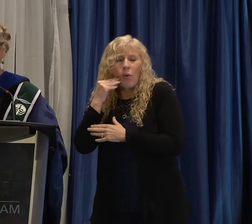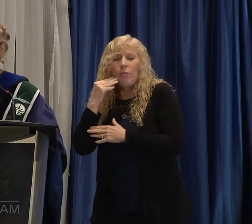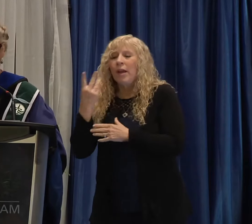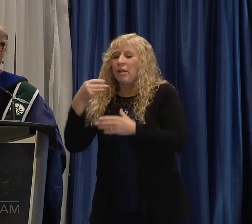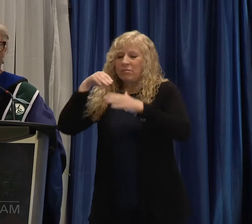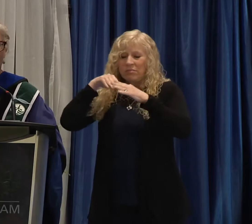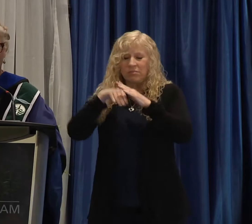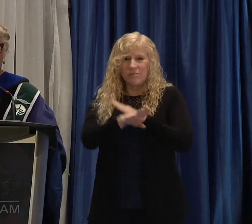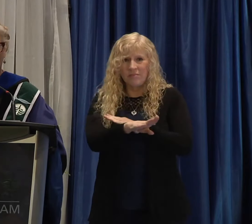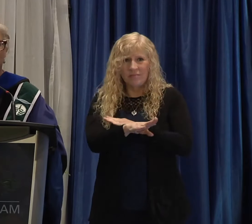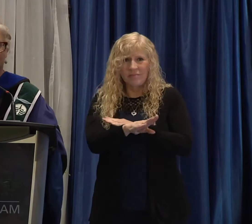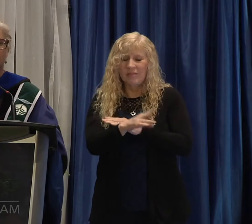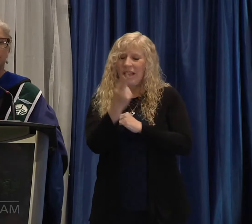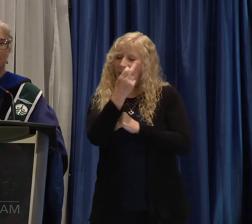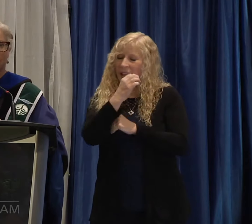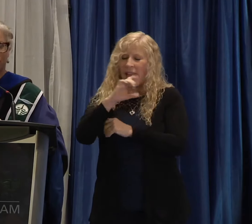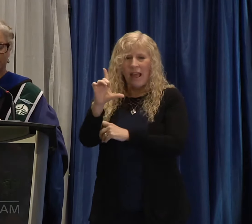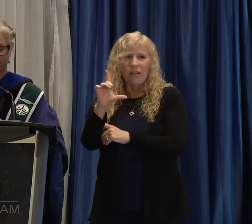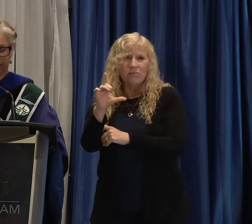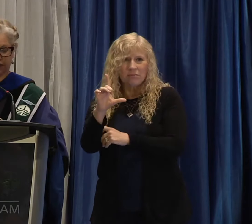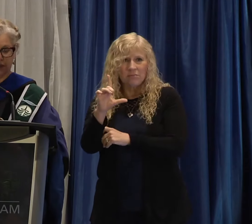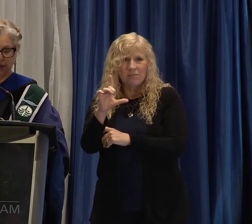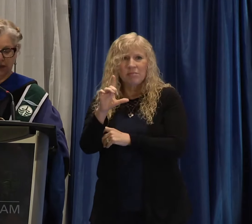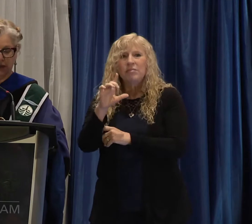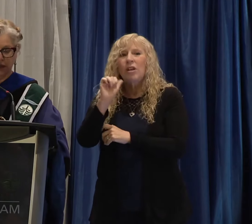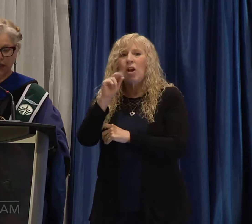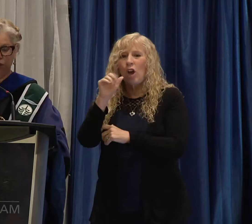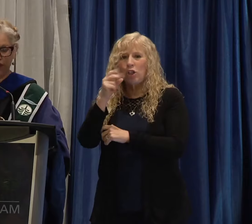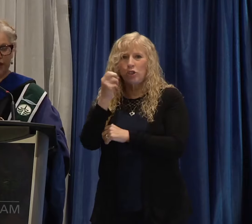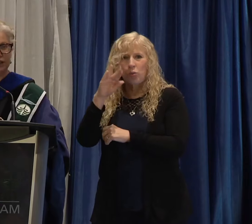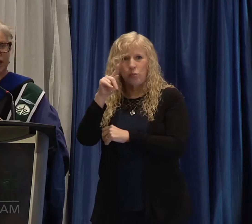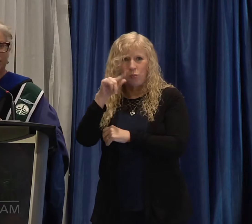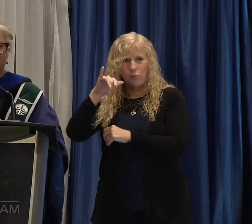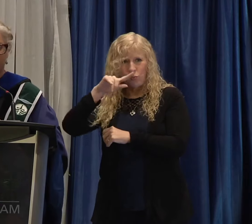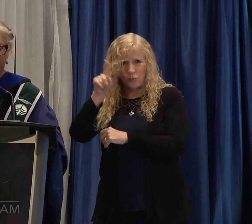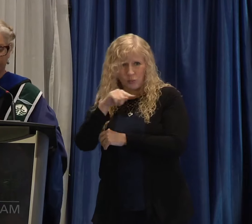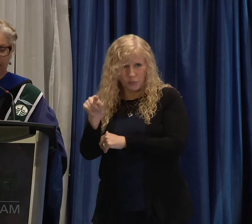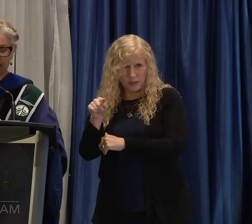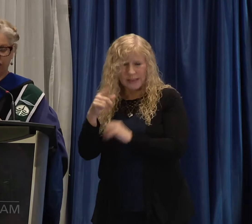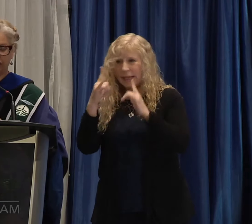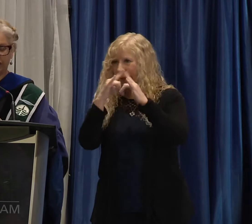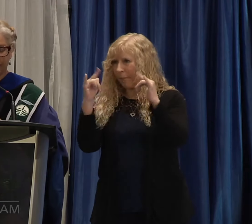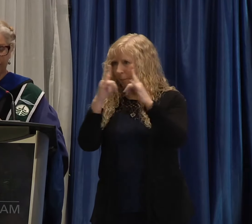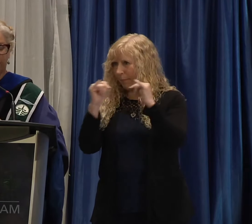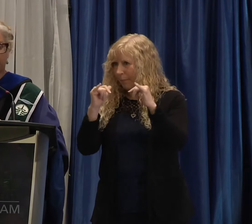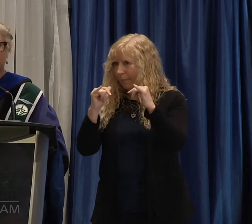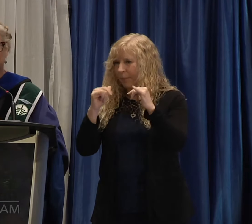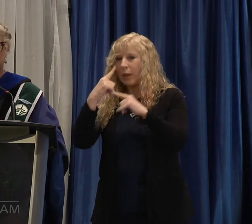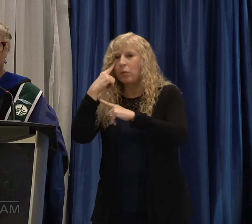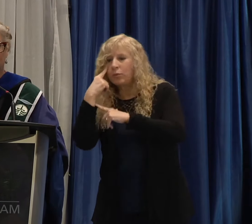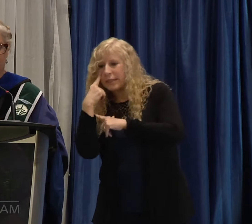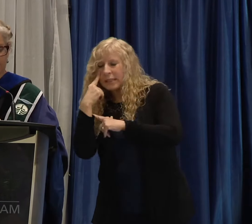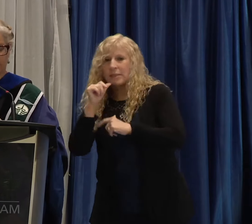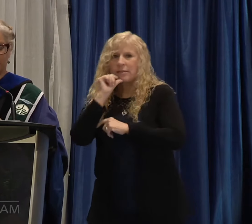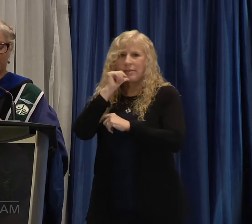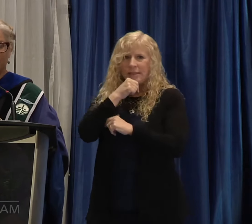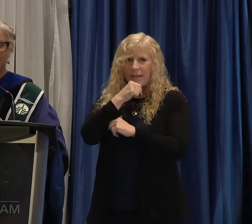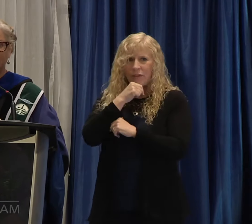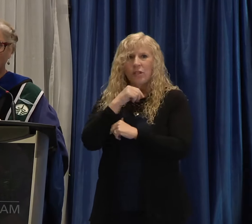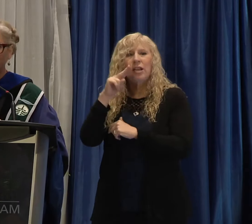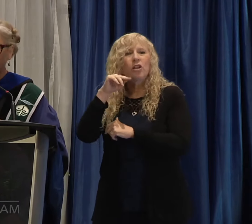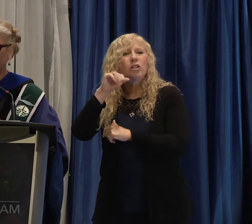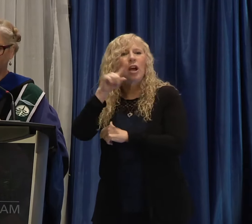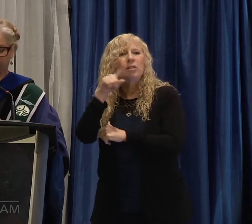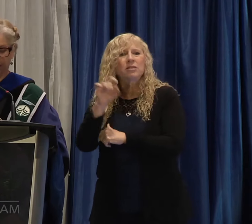the human gate of hell called Auschwitz. He witnessed and suffered under the terrifying Nazi barbarity